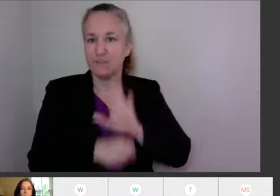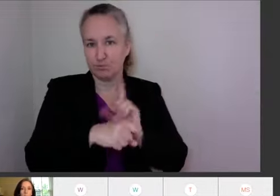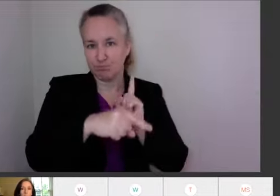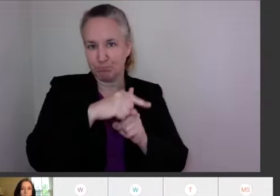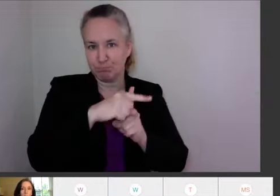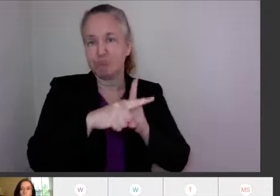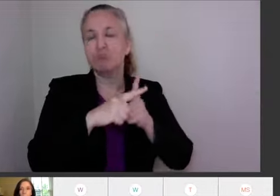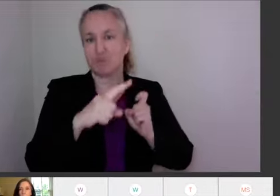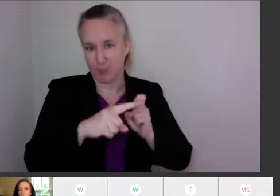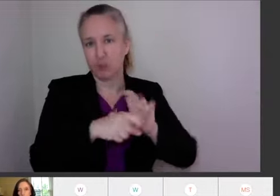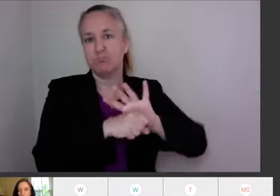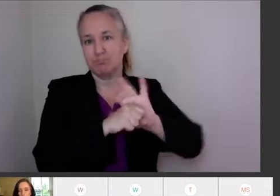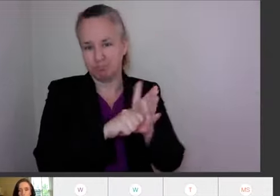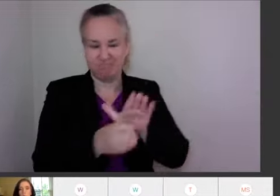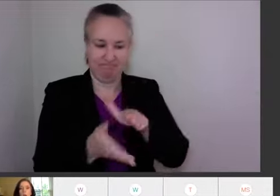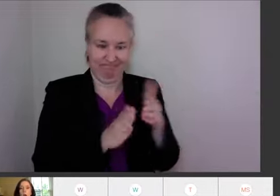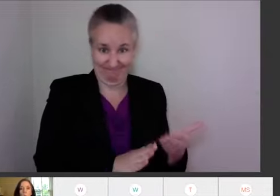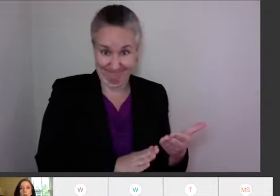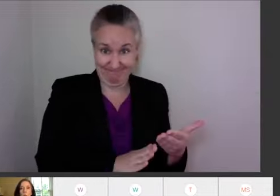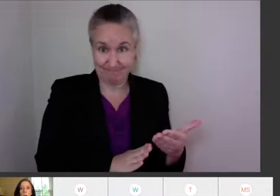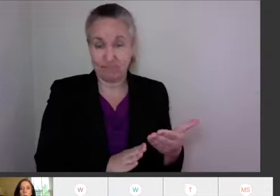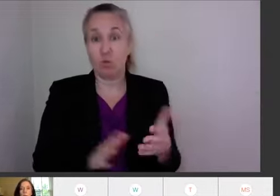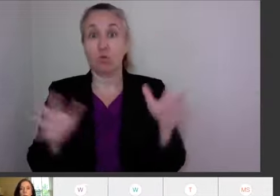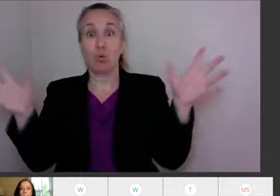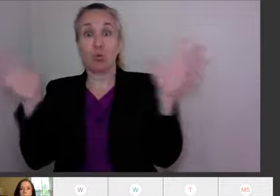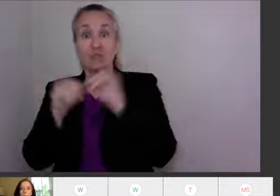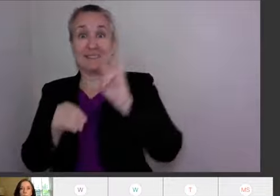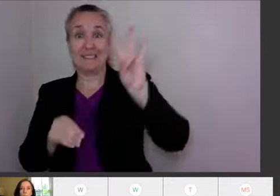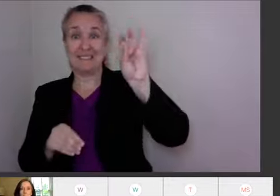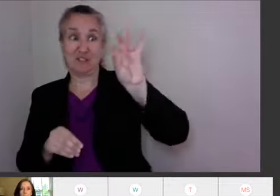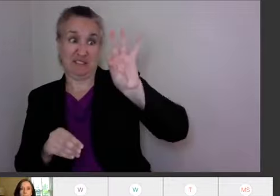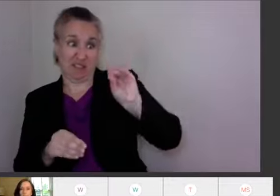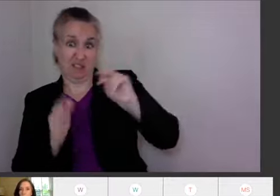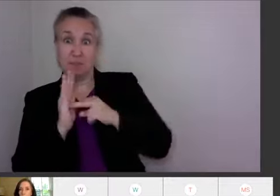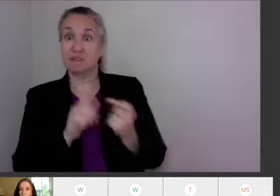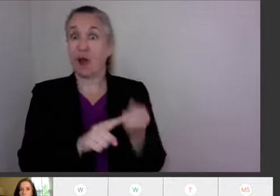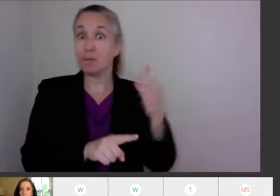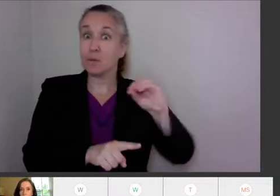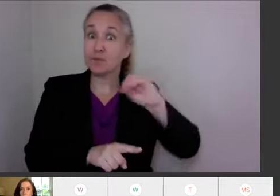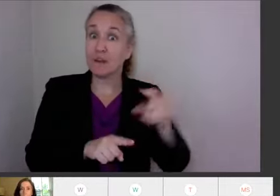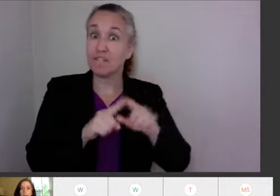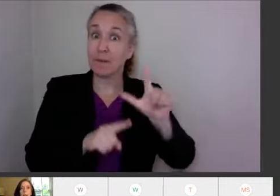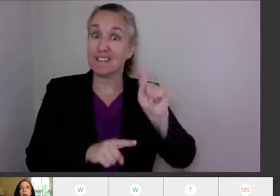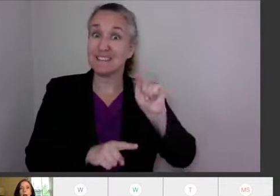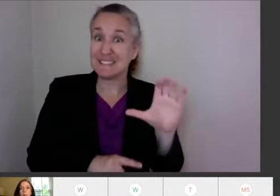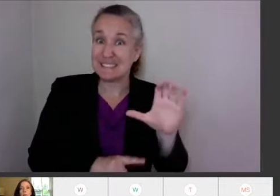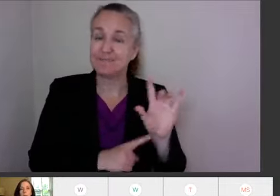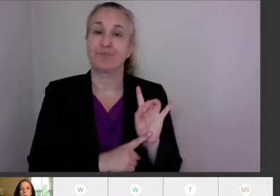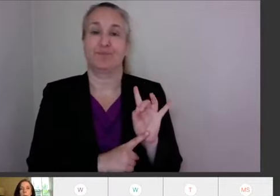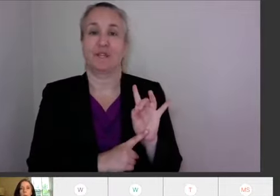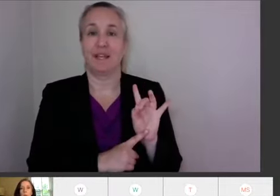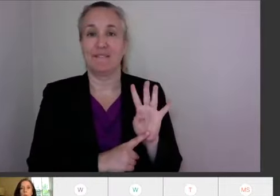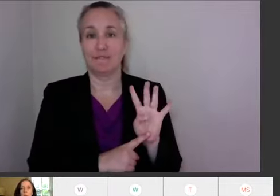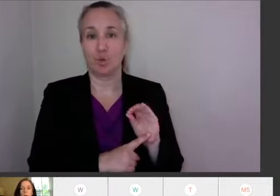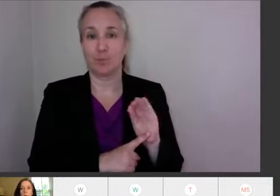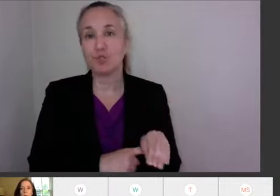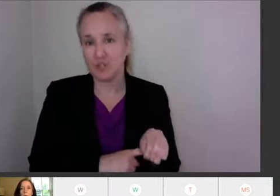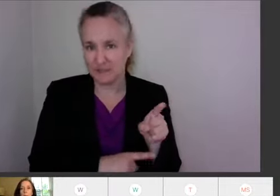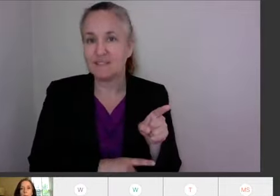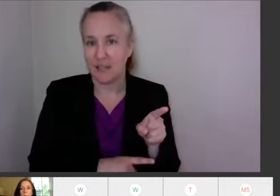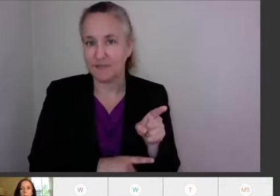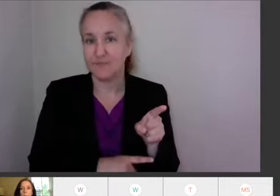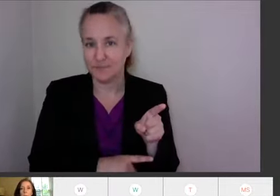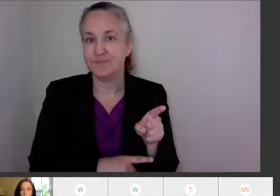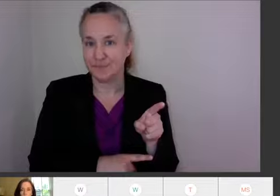our 790 total, which has us remaining at 84% of the individuals who've lost